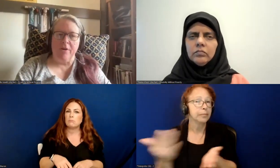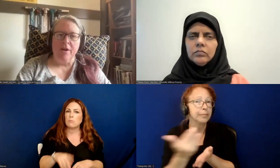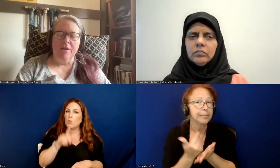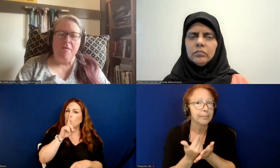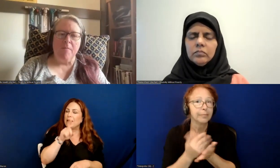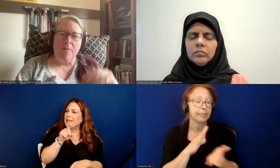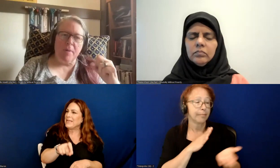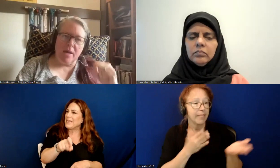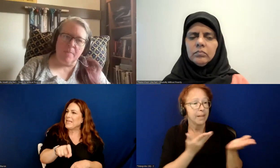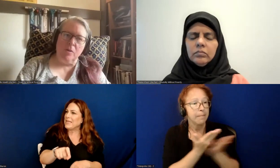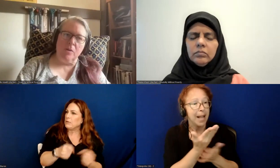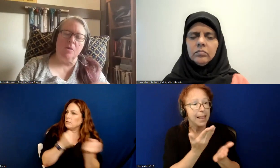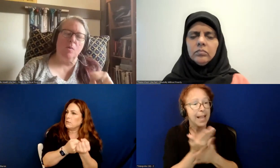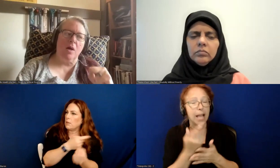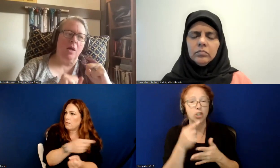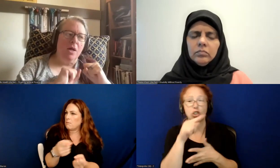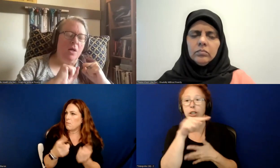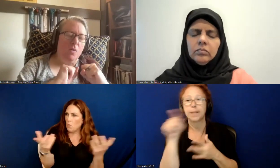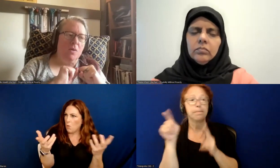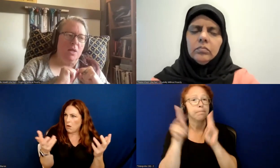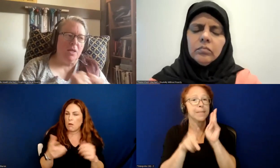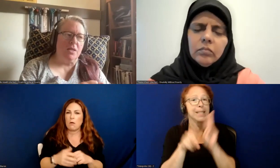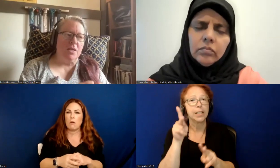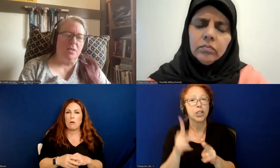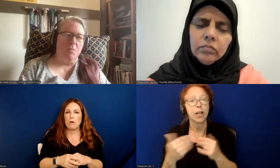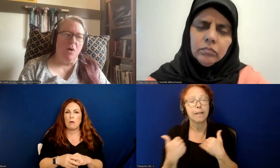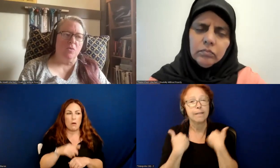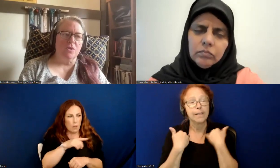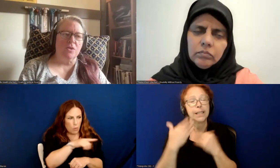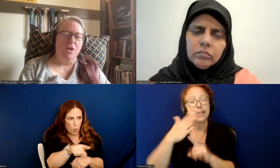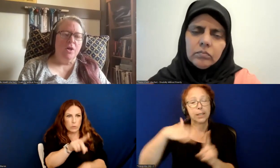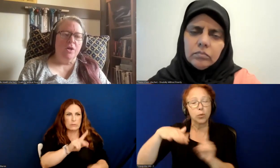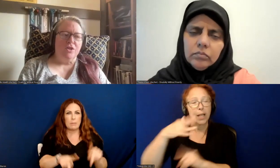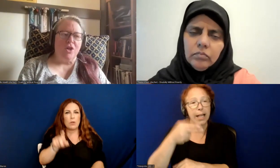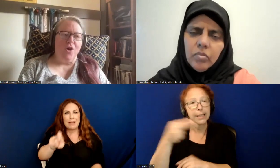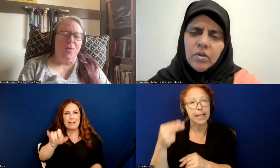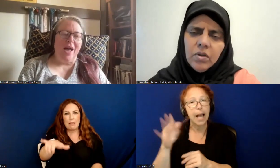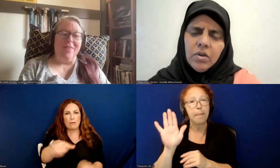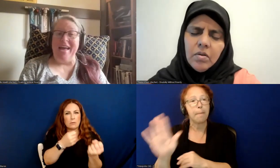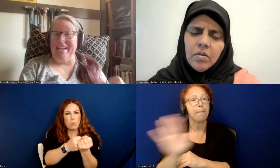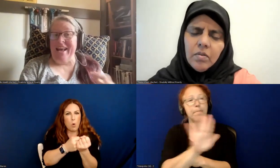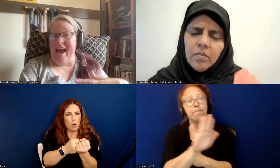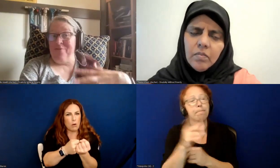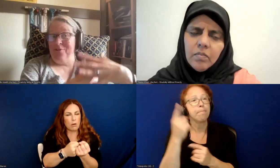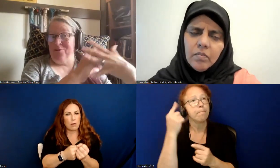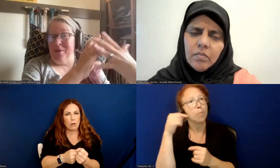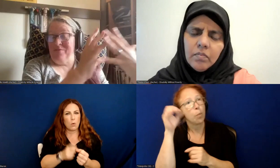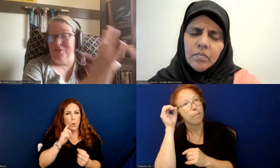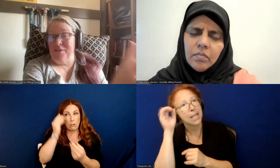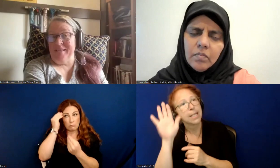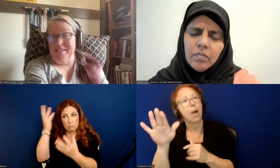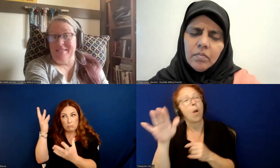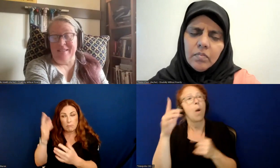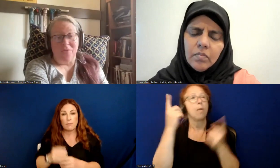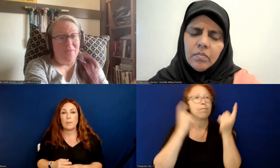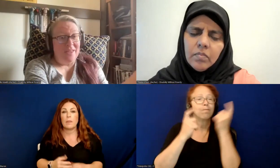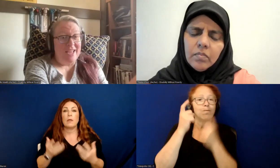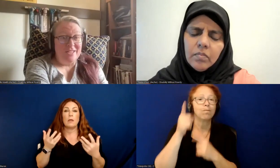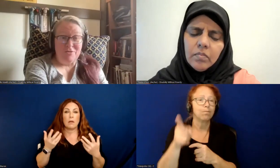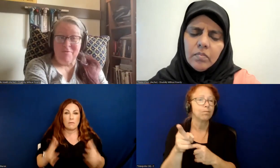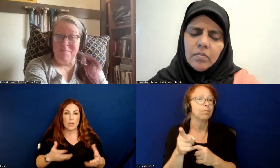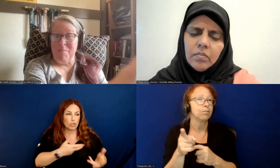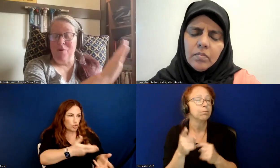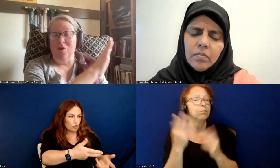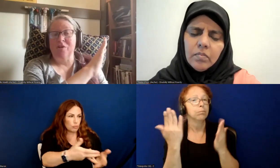to happen from the people who need this the most. So, and then after we've done these,